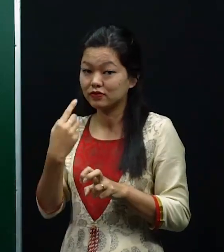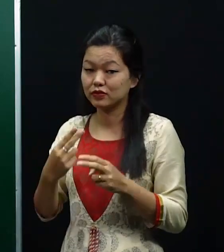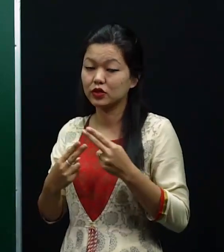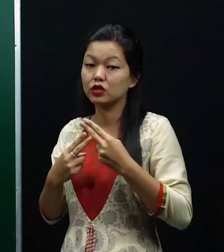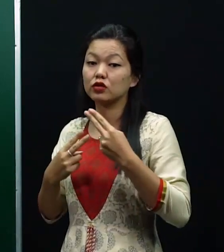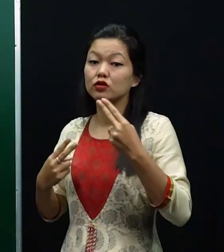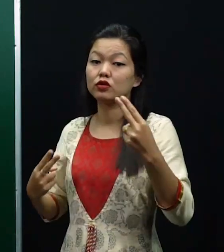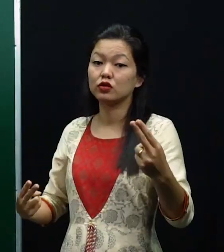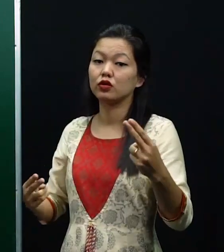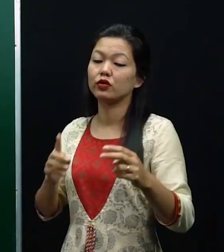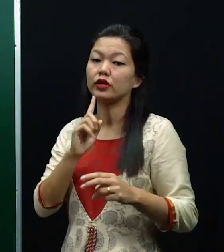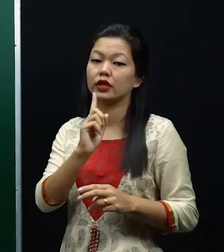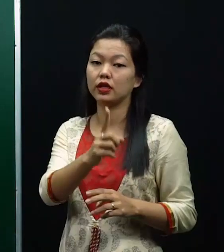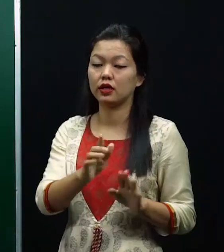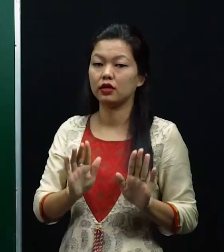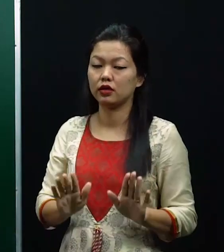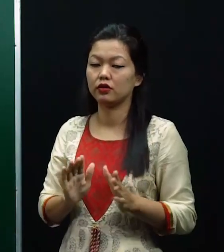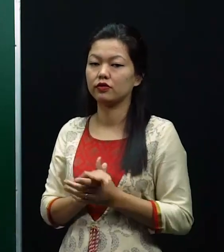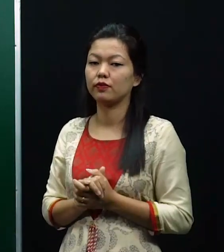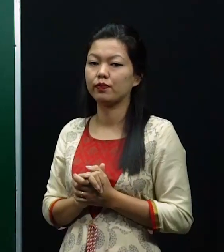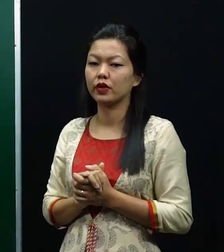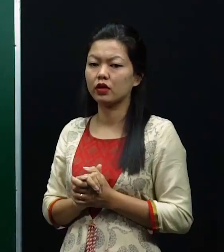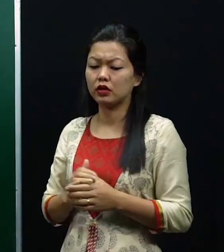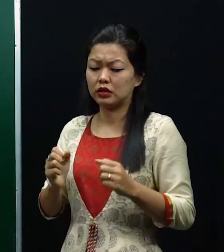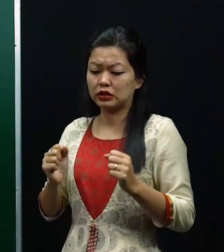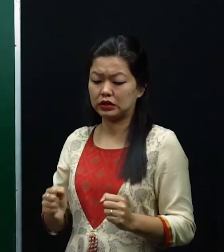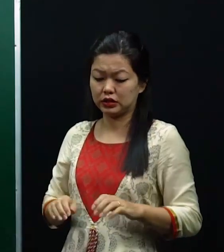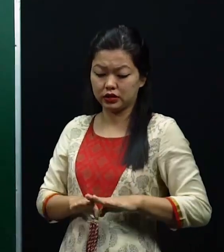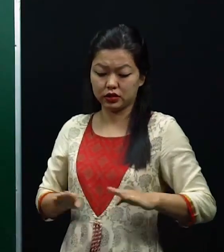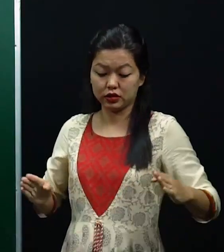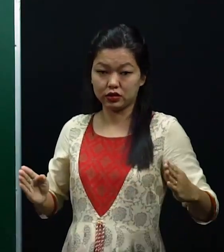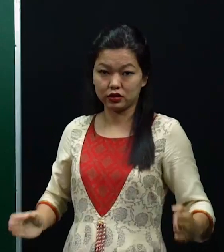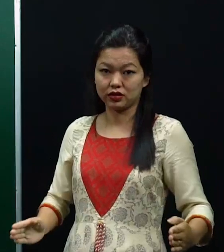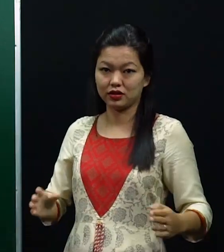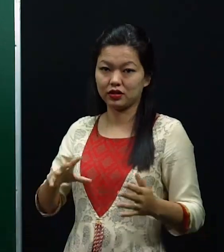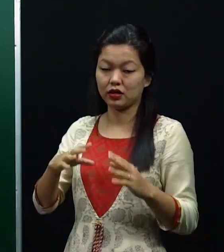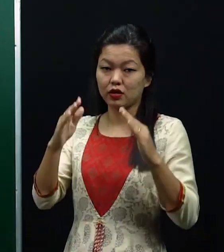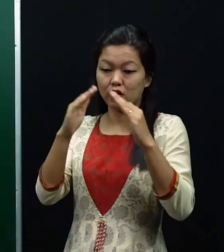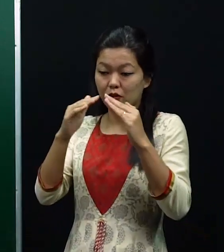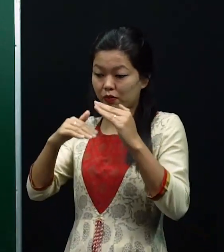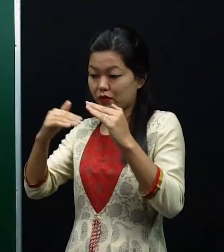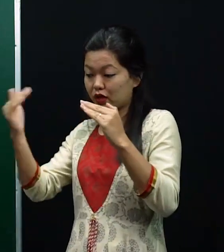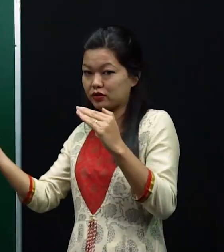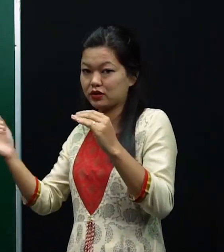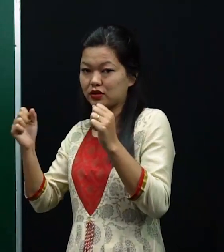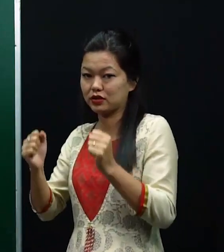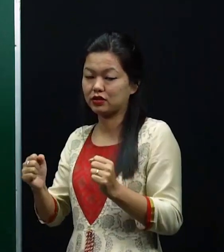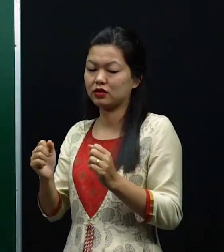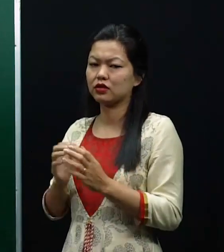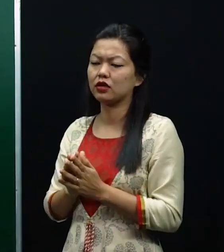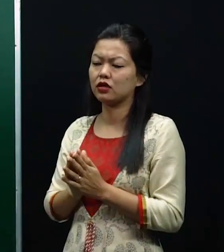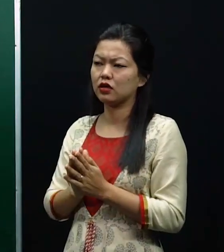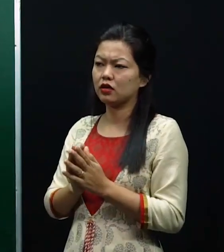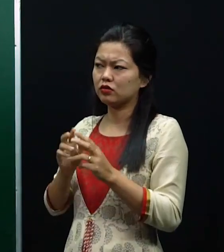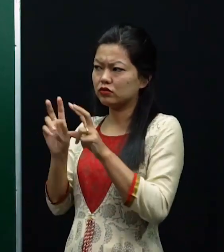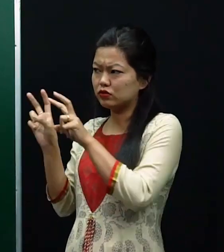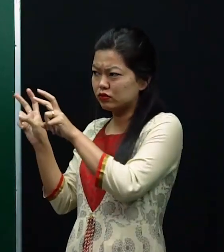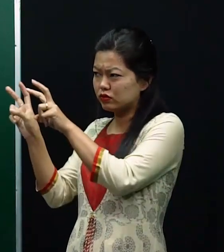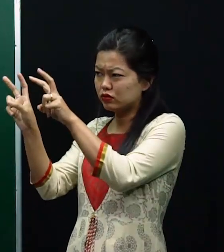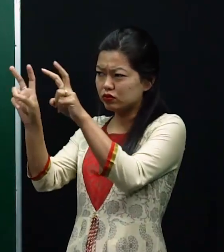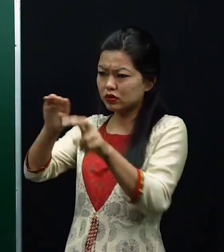the young boy, was sitting with his mother on the sunsetting event, his mother told him a